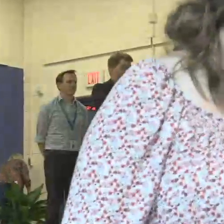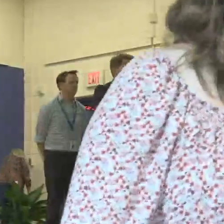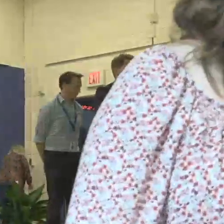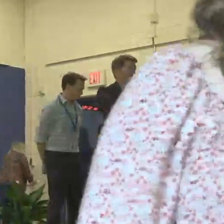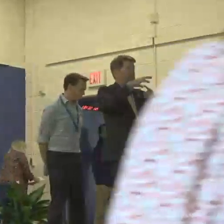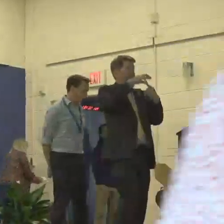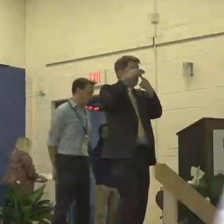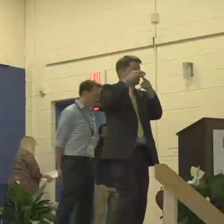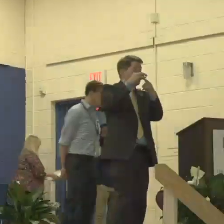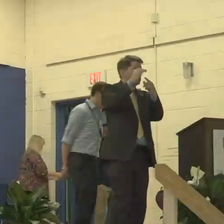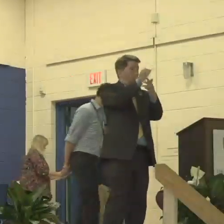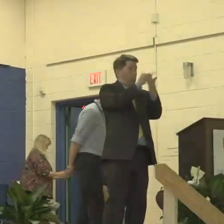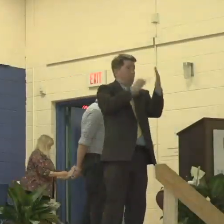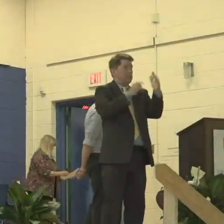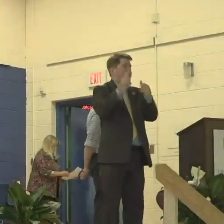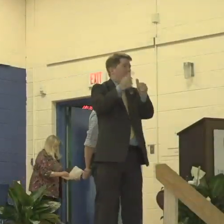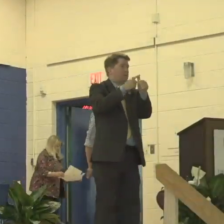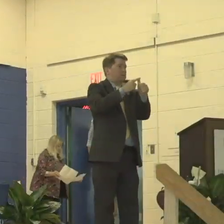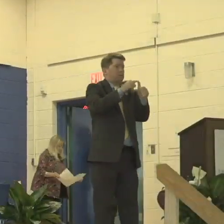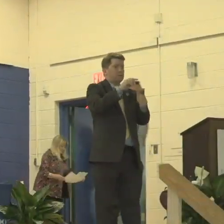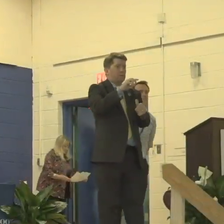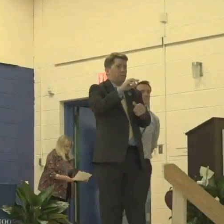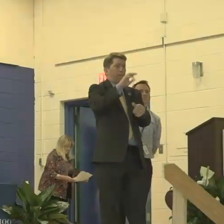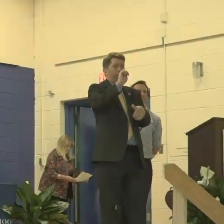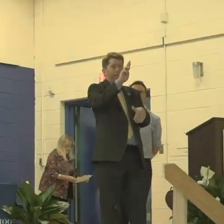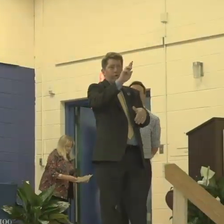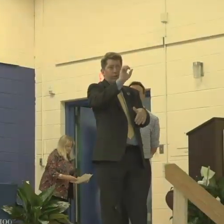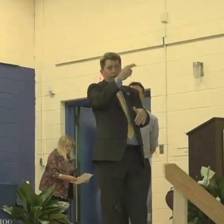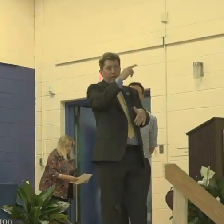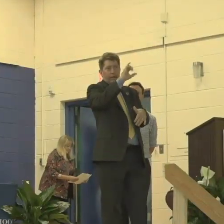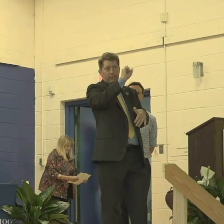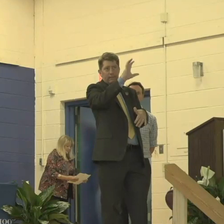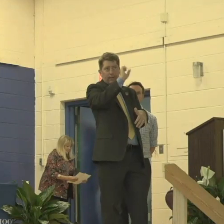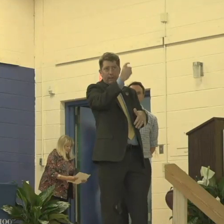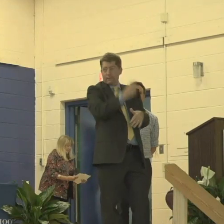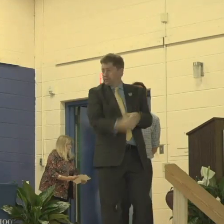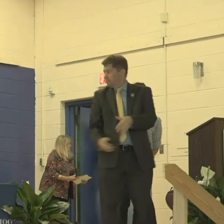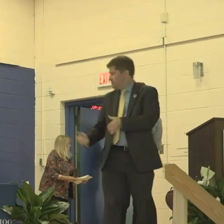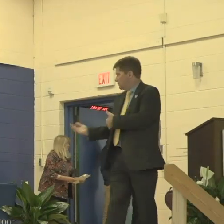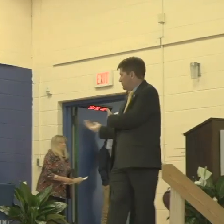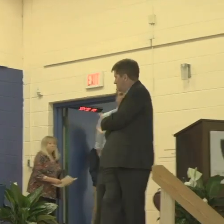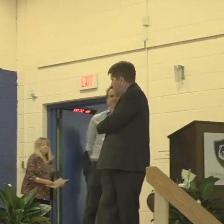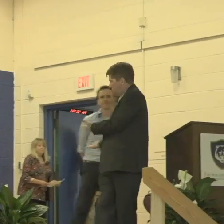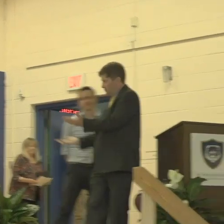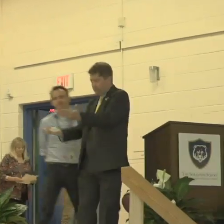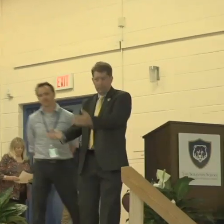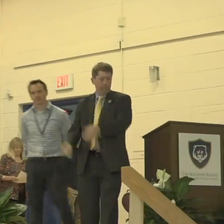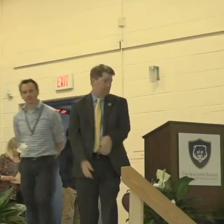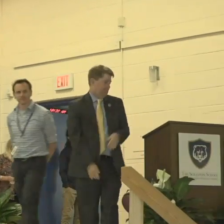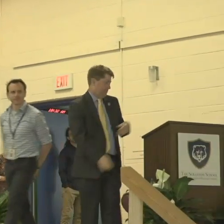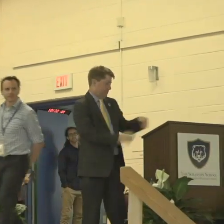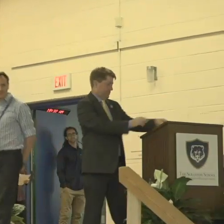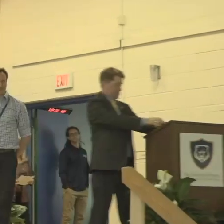All right, so the next one is for our art, which is our art teacher is Mr.